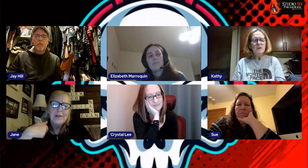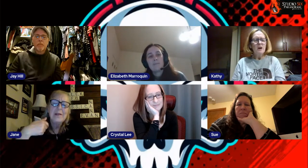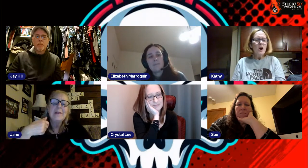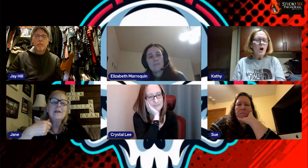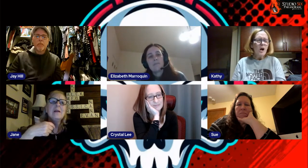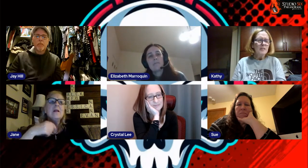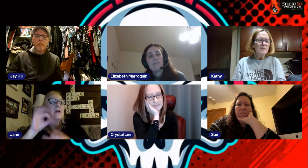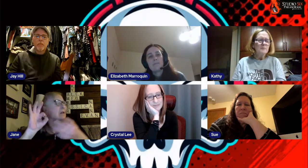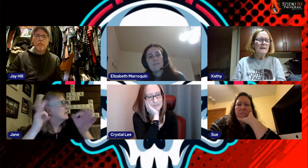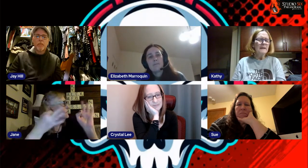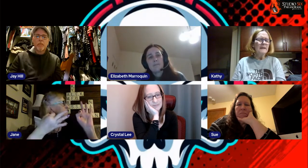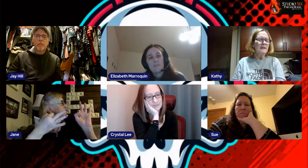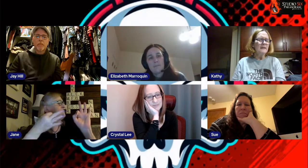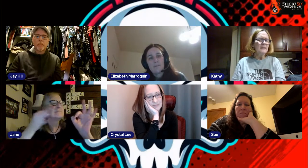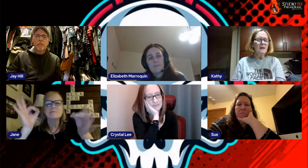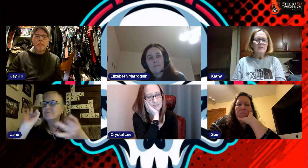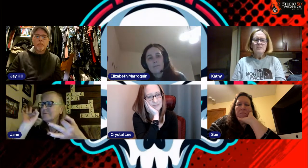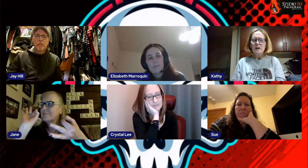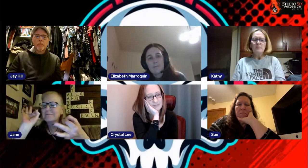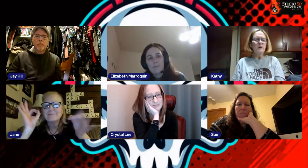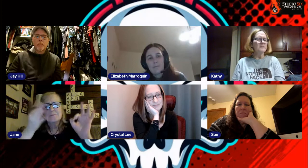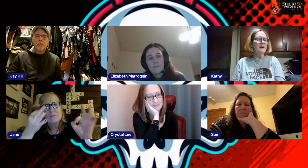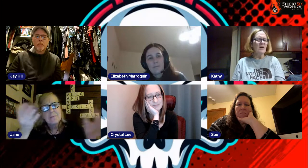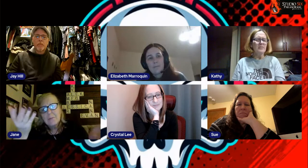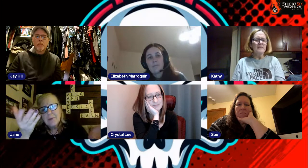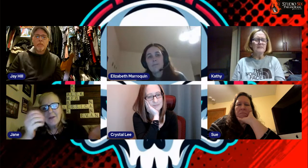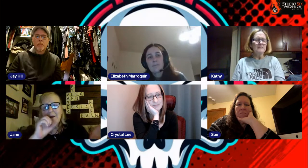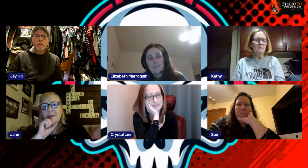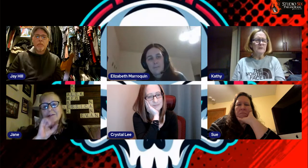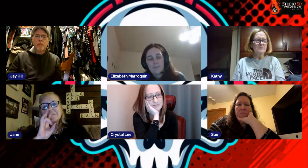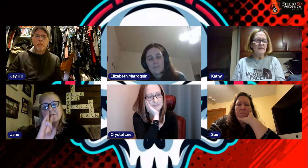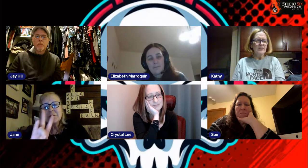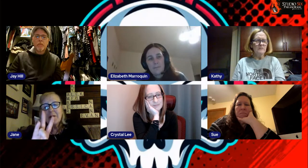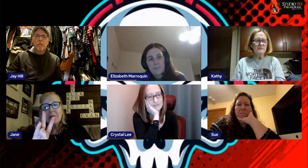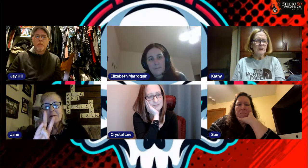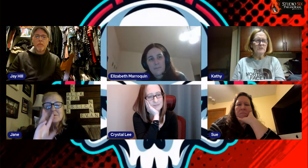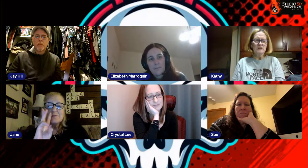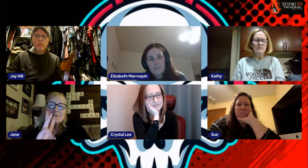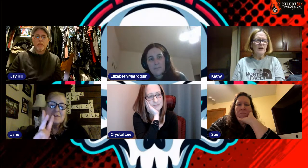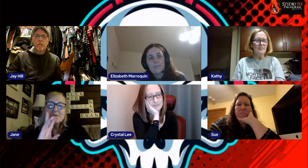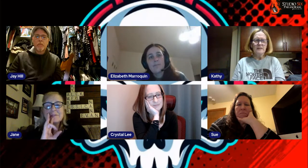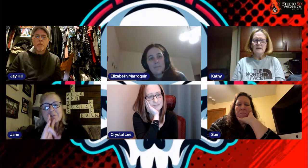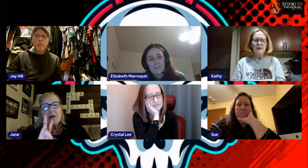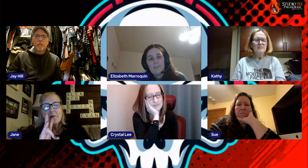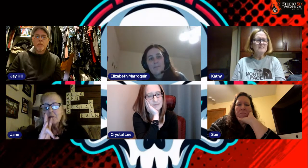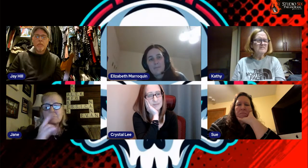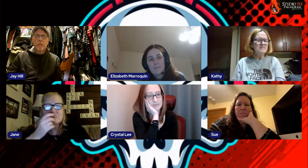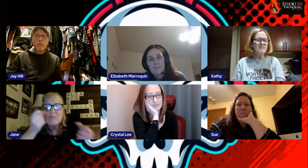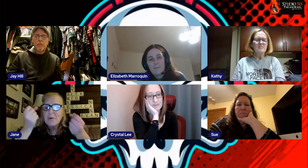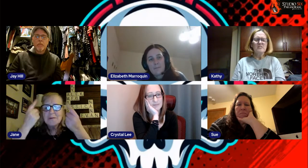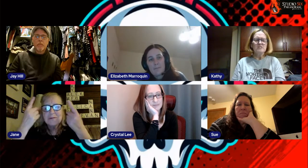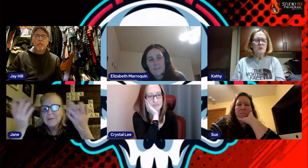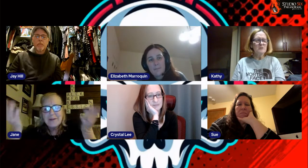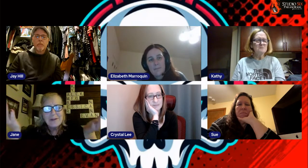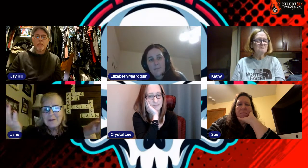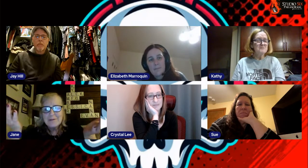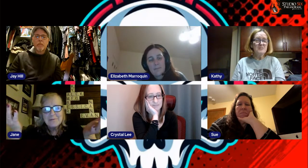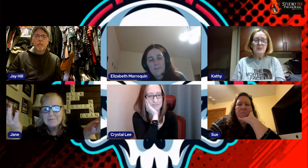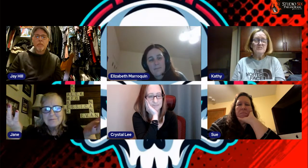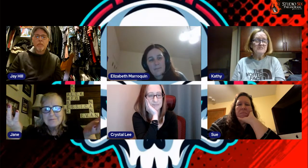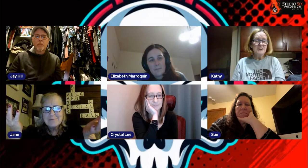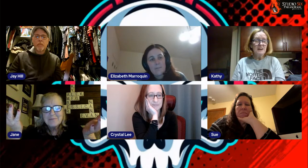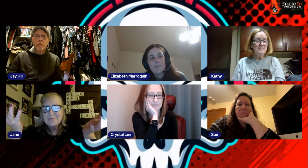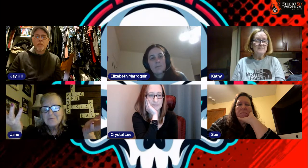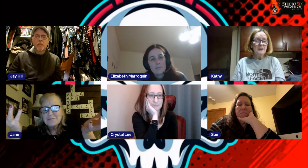shoulder, calling me. She kept looking around, thinking somebody trying to get her attention, nothing. 6, 7 years old,